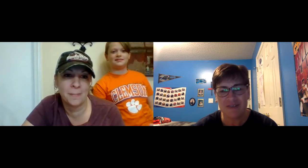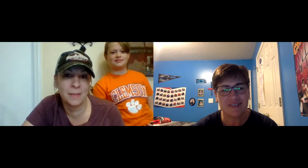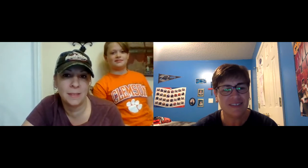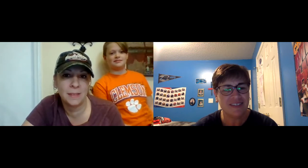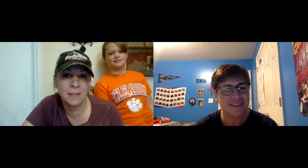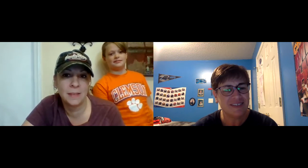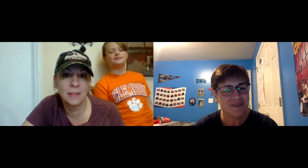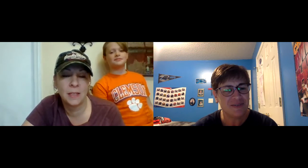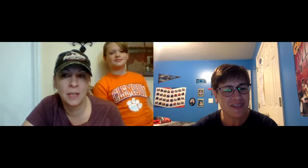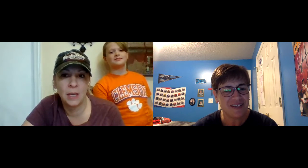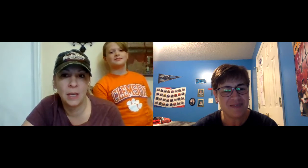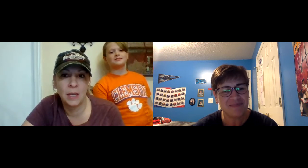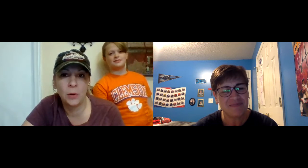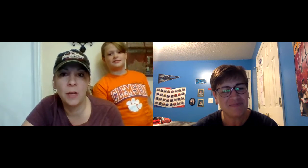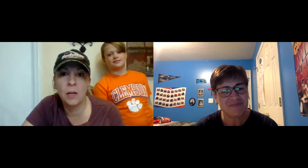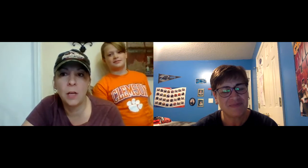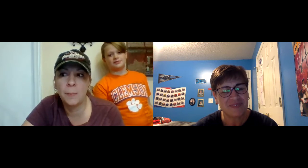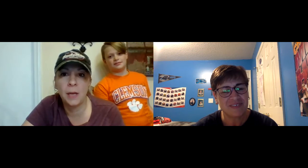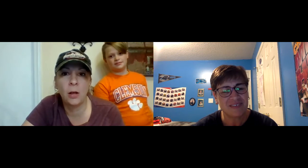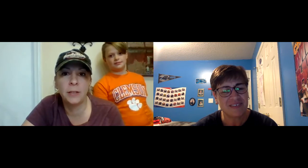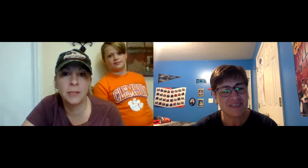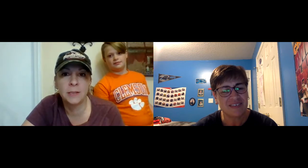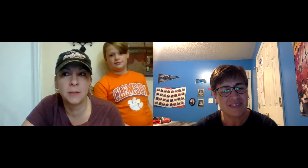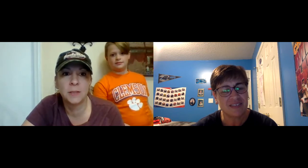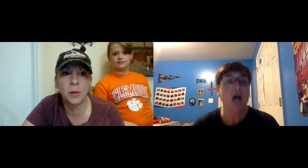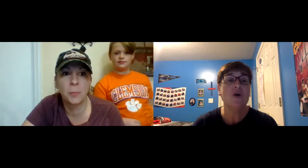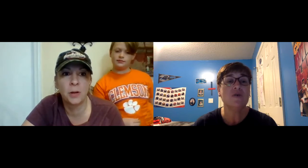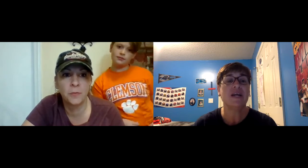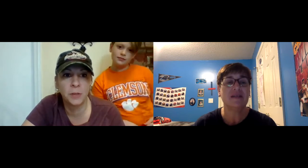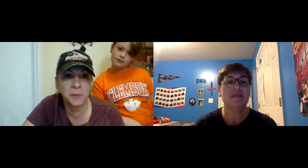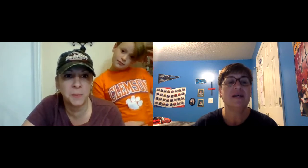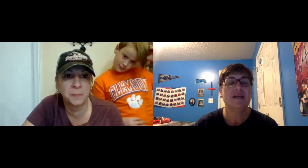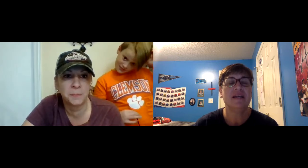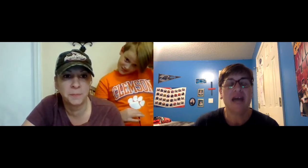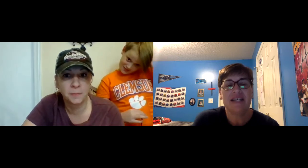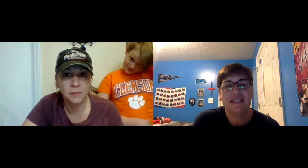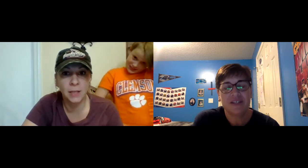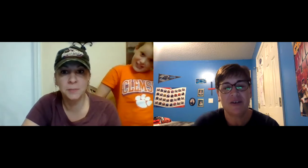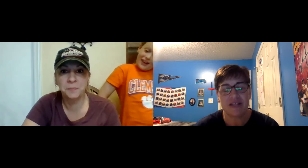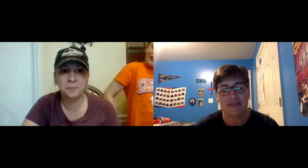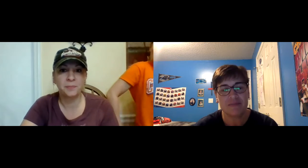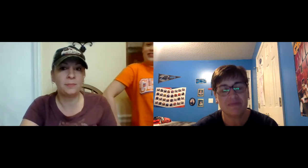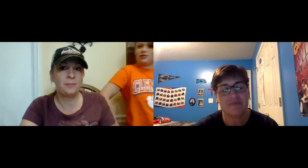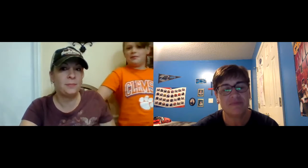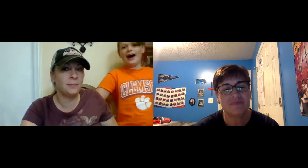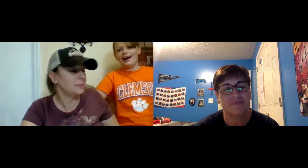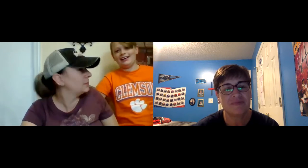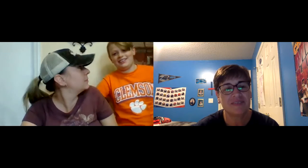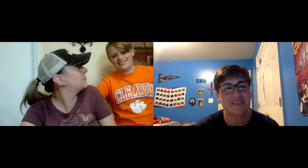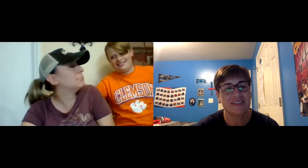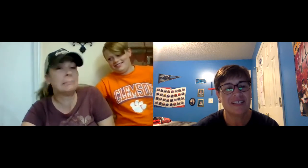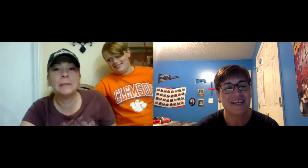now. Yeah. And we found at Aldi's, so I thought Oh, it'd be, okay. Yeah, I Yeah. need And to then go we get only some. have one